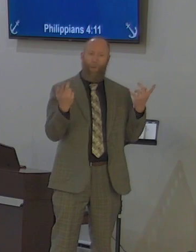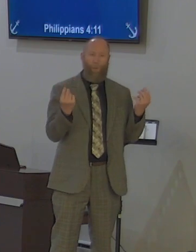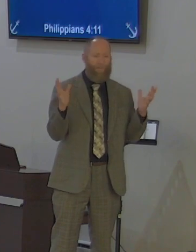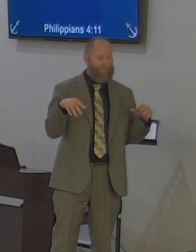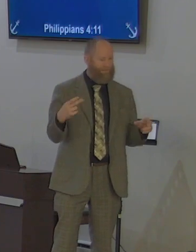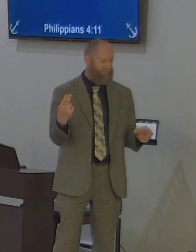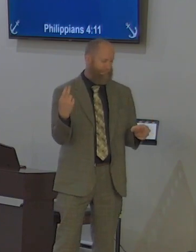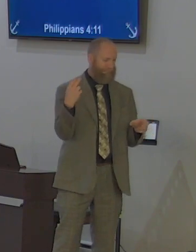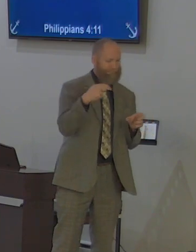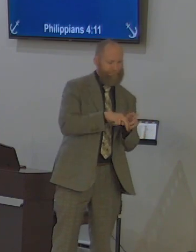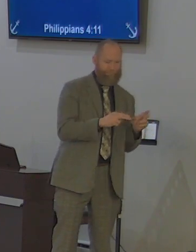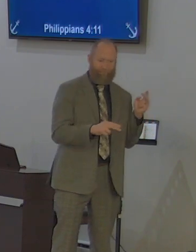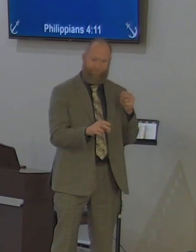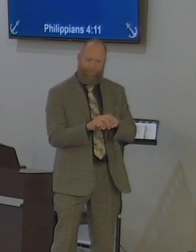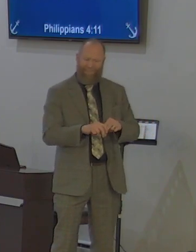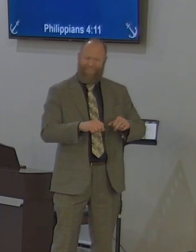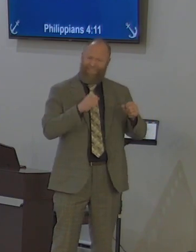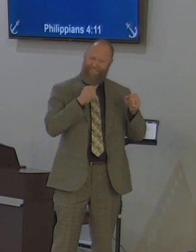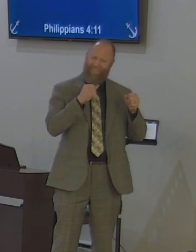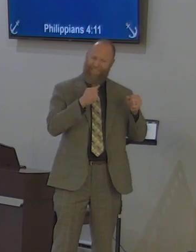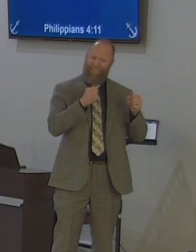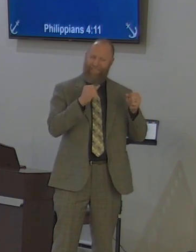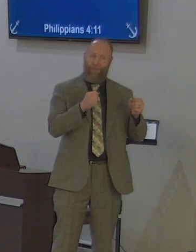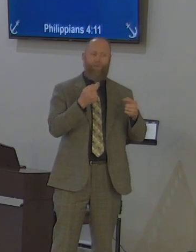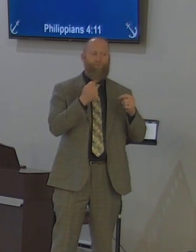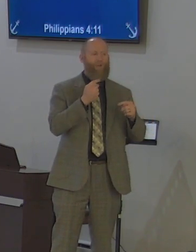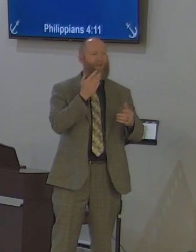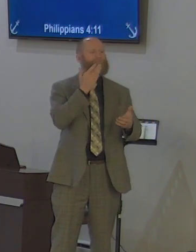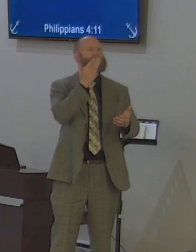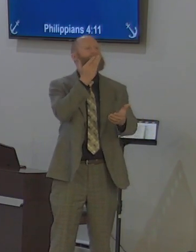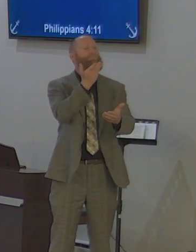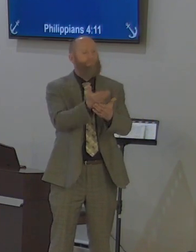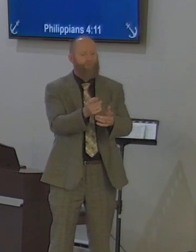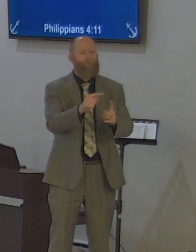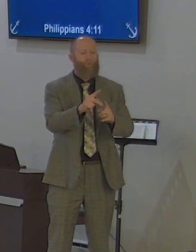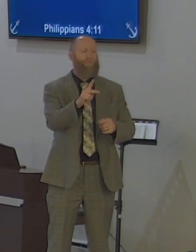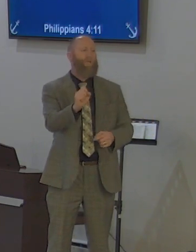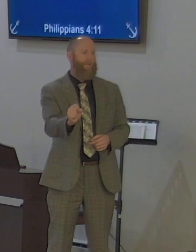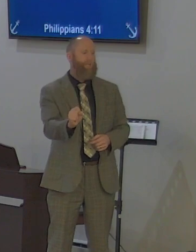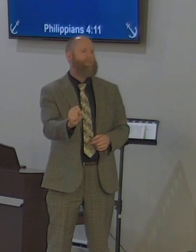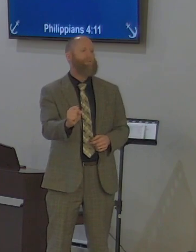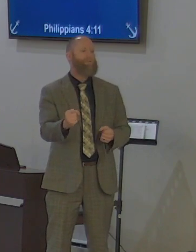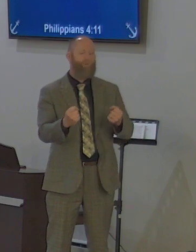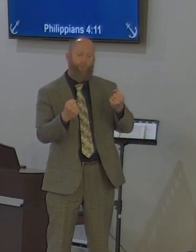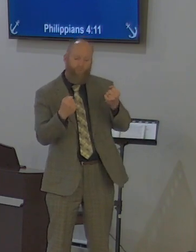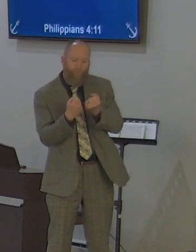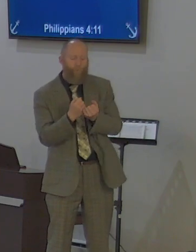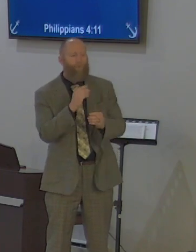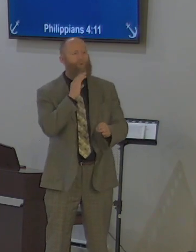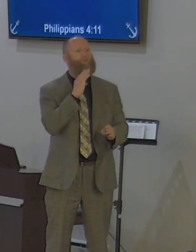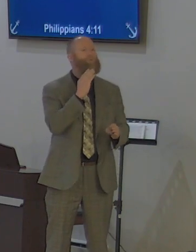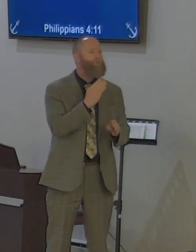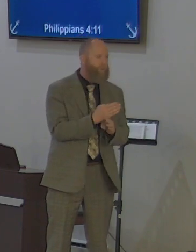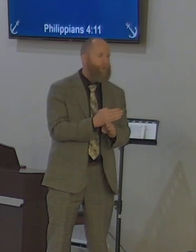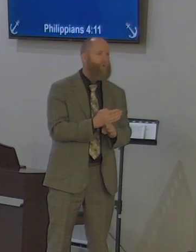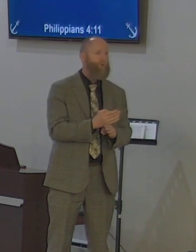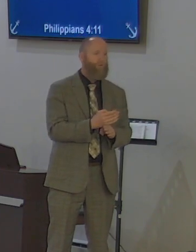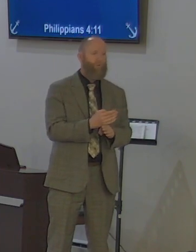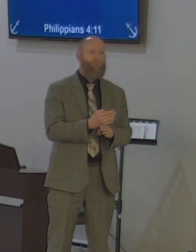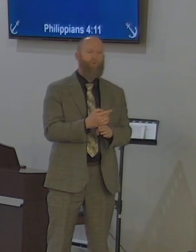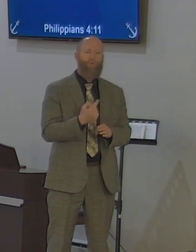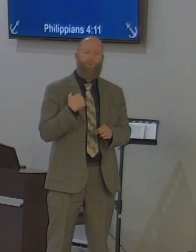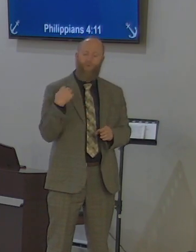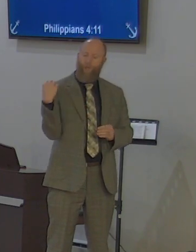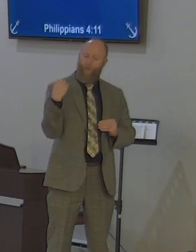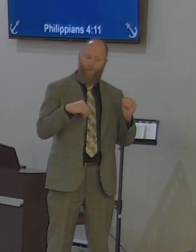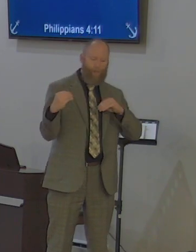from the Black Hills there in Rapid City down to just outside of Wichita, Kansas. We left as quick as we could get packed up and go, and dragging